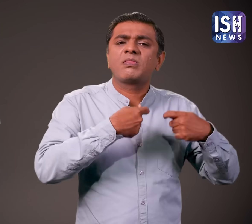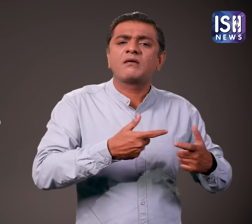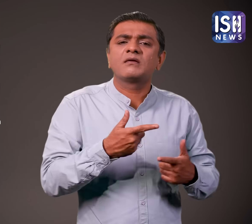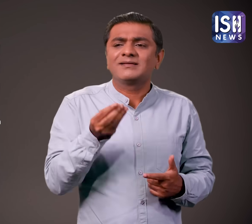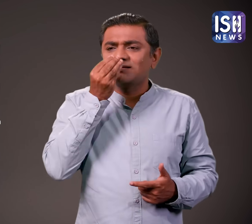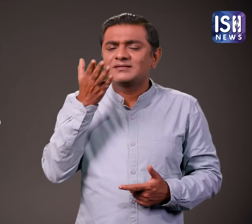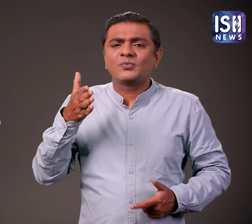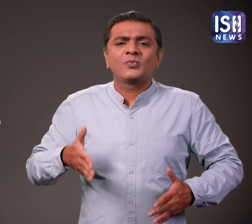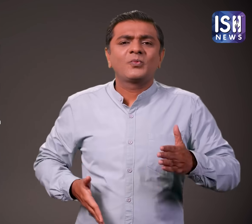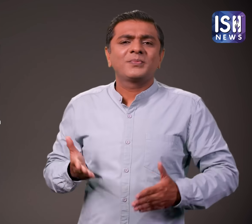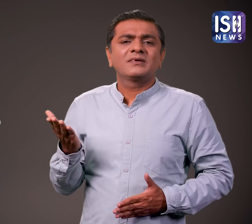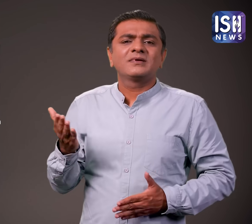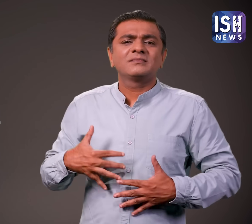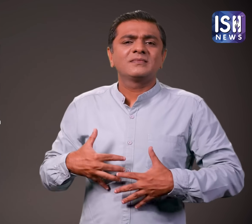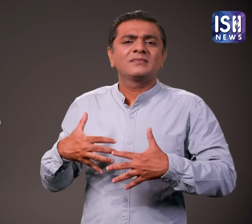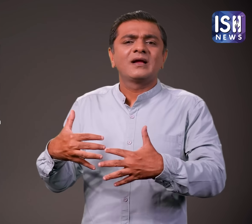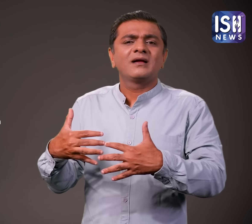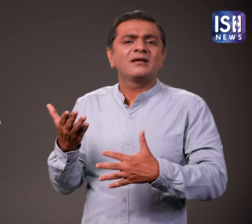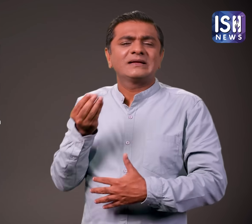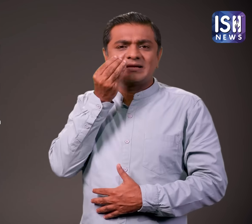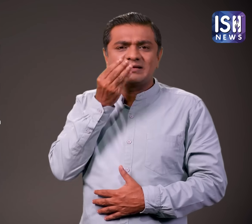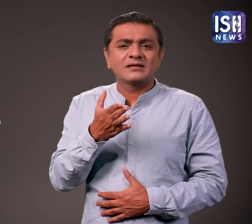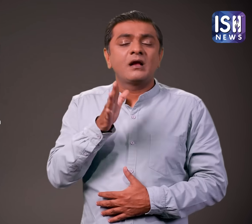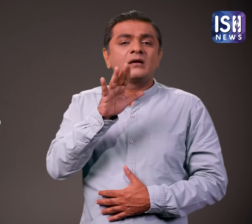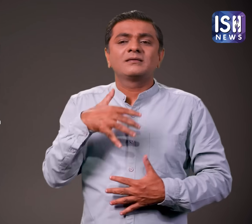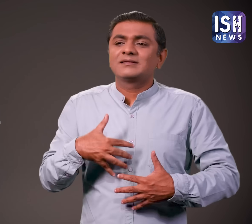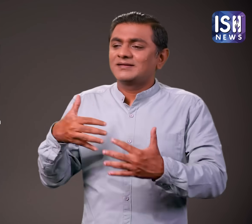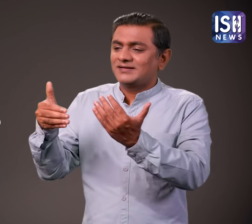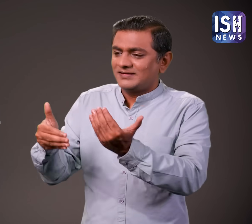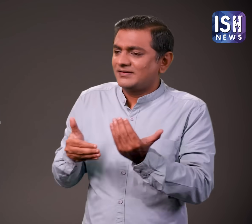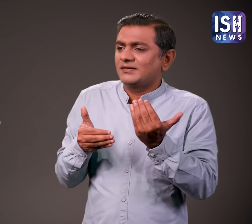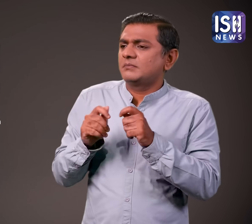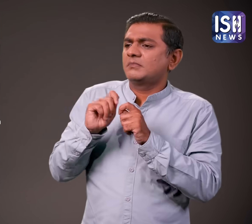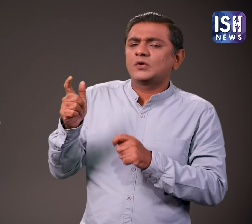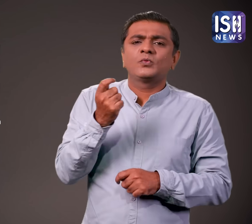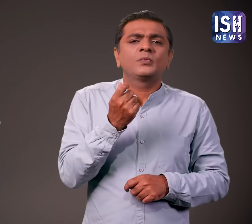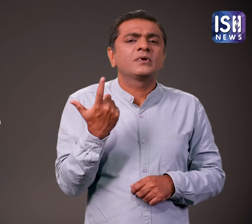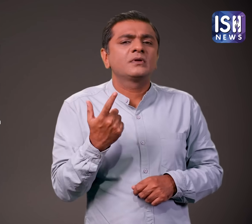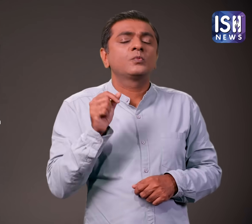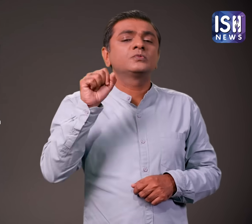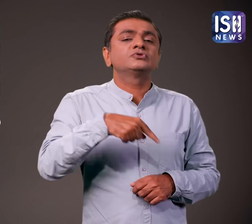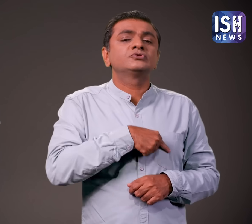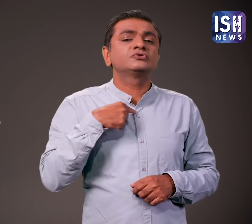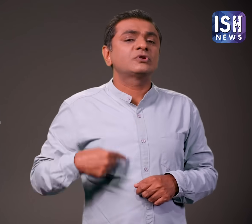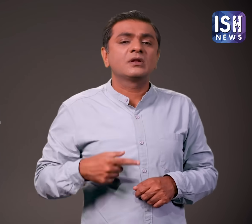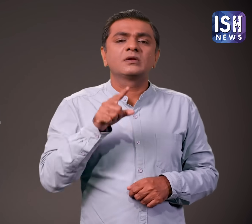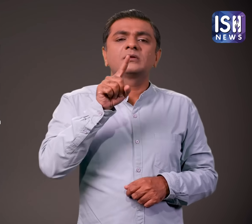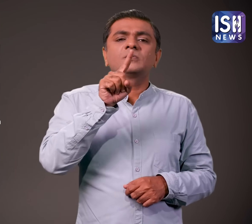However, delivering a baby through a robot might be easier. This process will cost about 100,000 yuan.